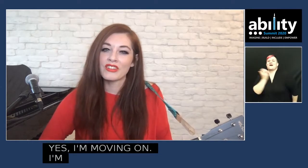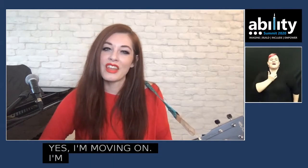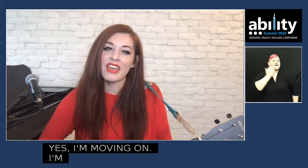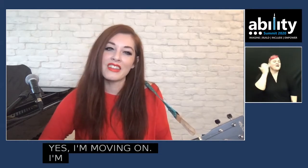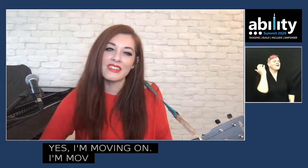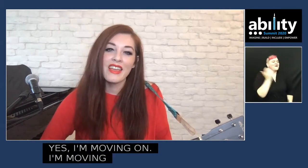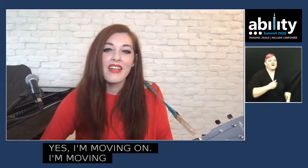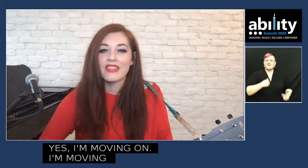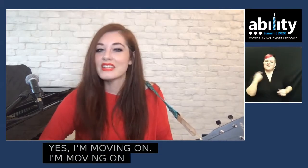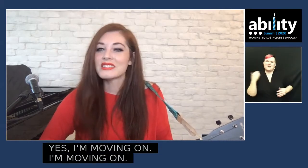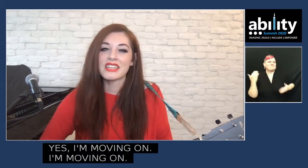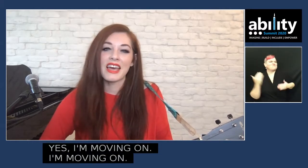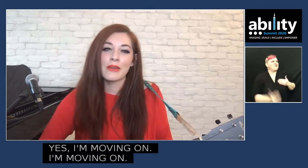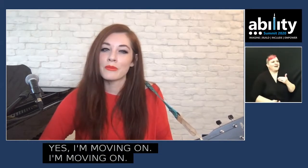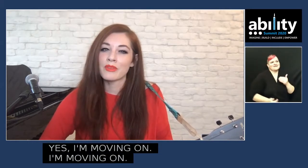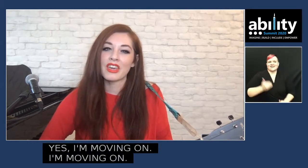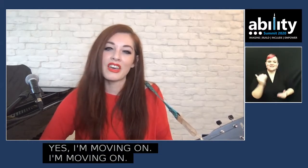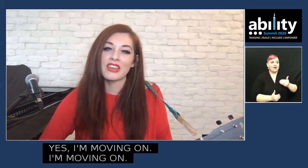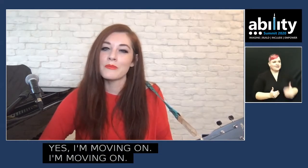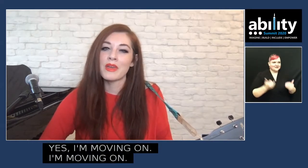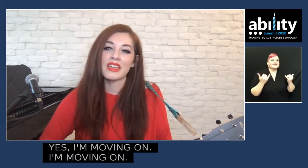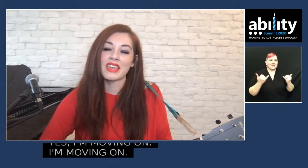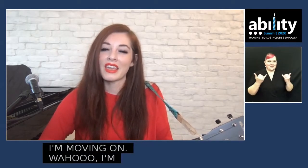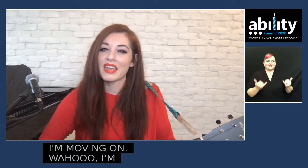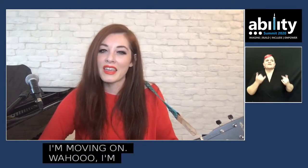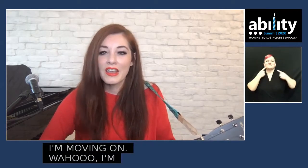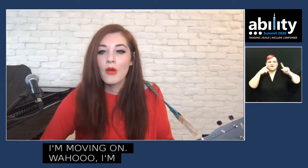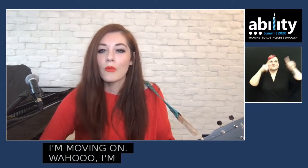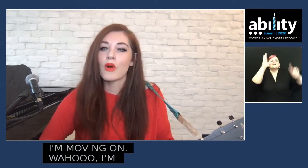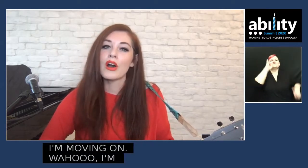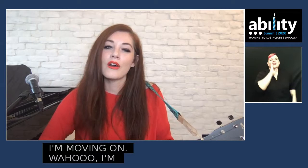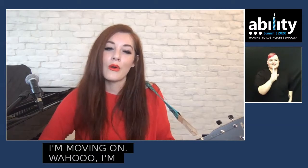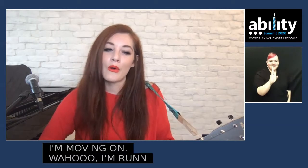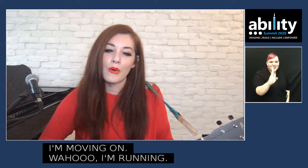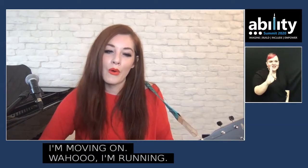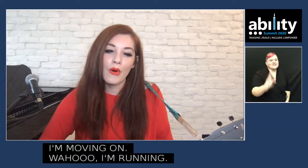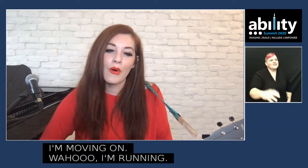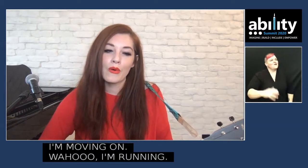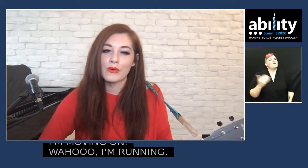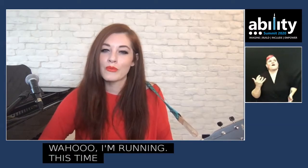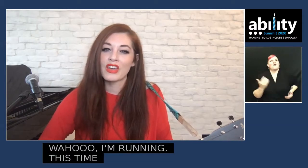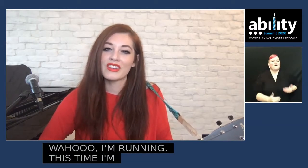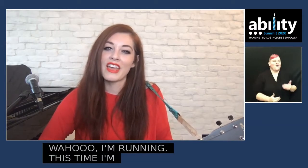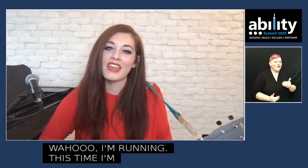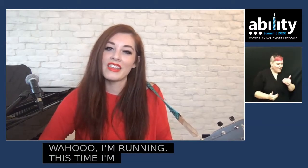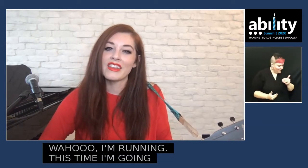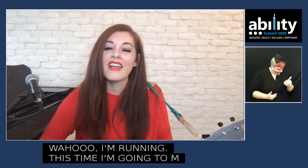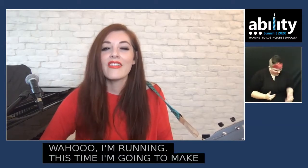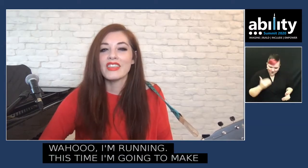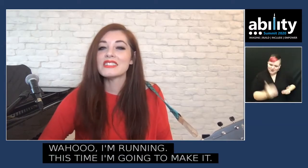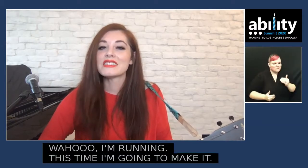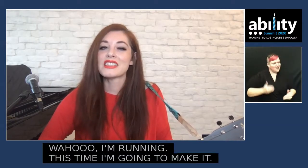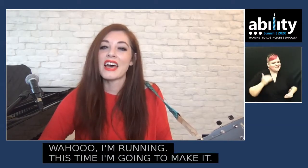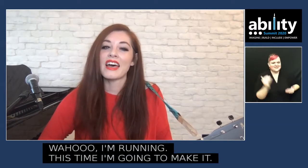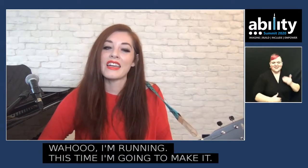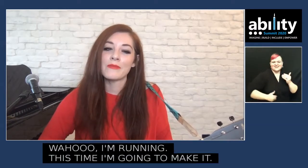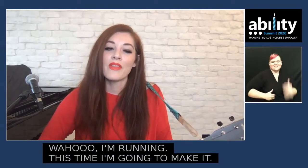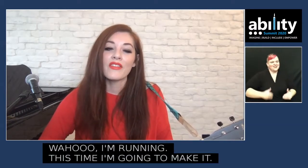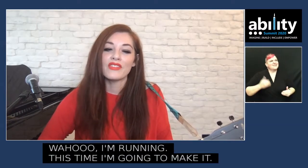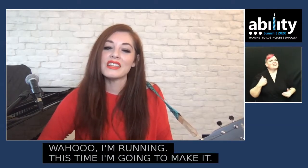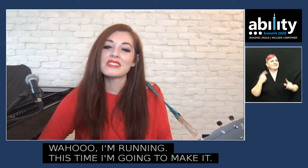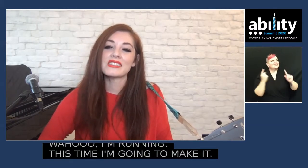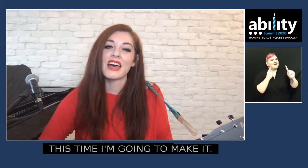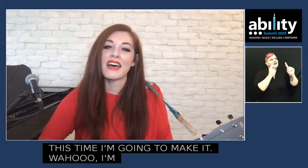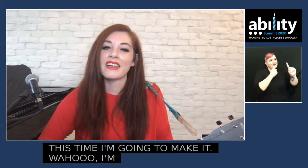Whoa, I'm running. This time I'm gonna make it. Whoa, I'm running. This